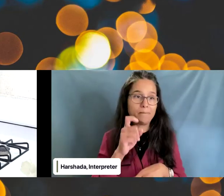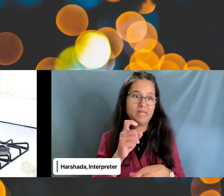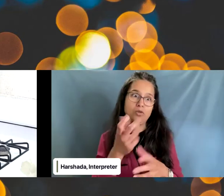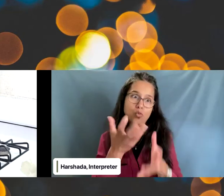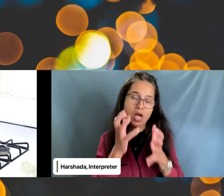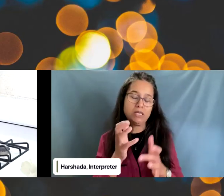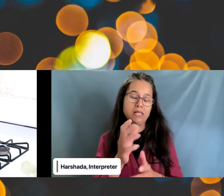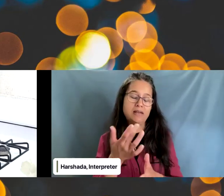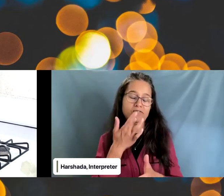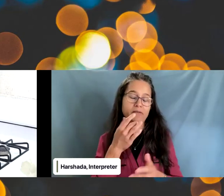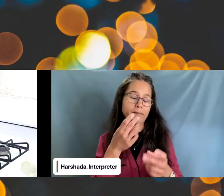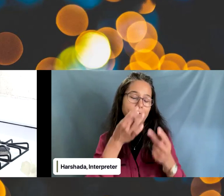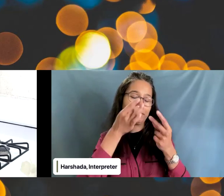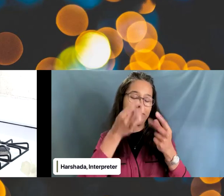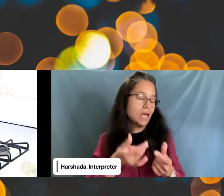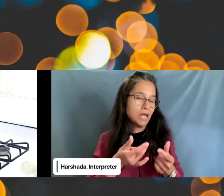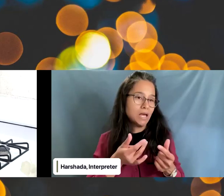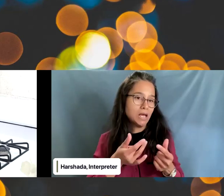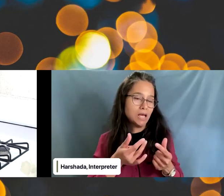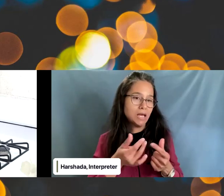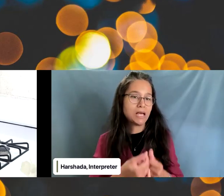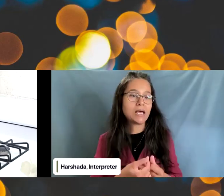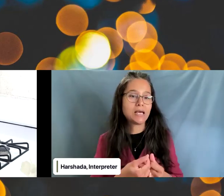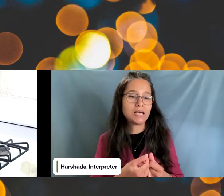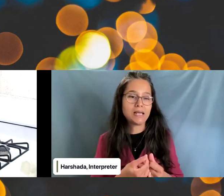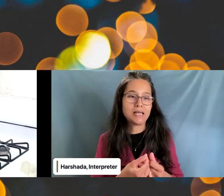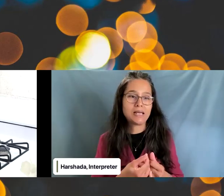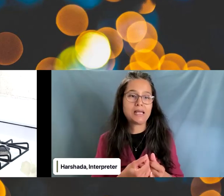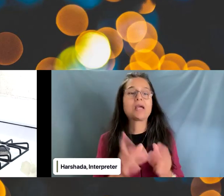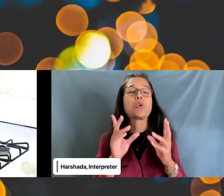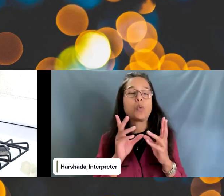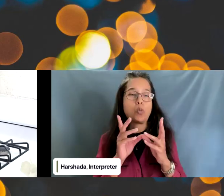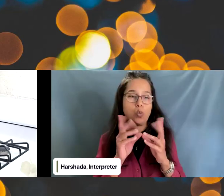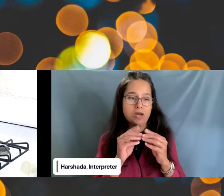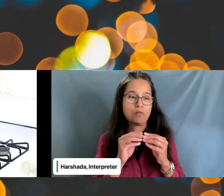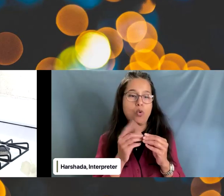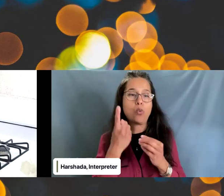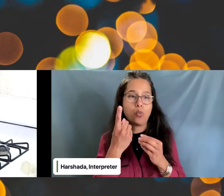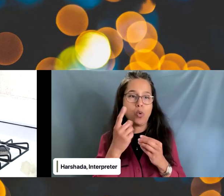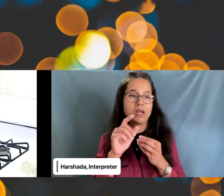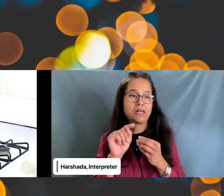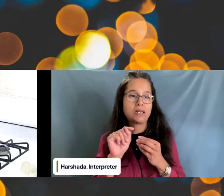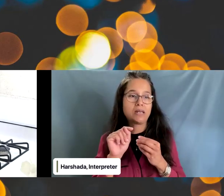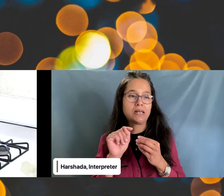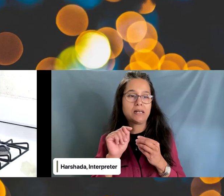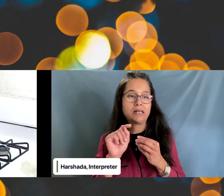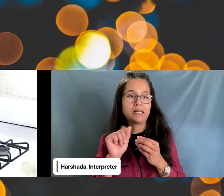shine through. So yes, a whole tablespoon of vanilla essence to the thing. Ta-da.